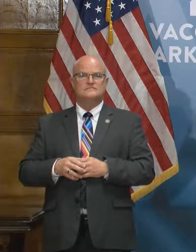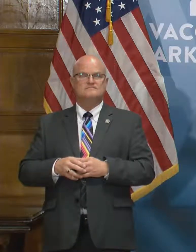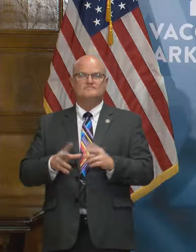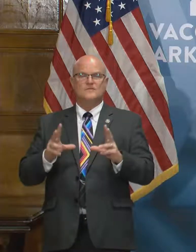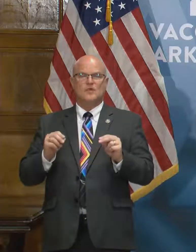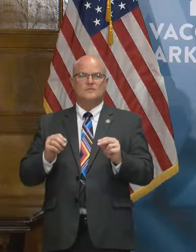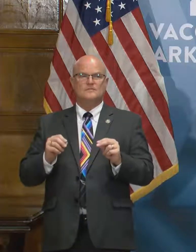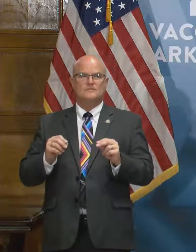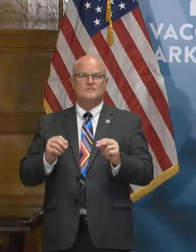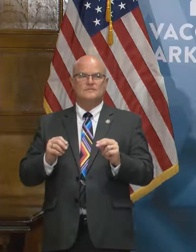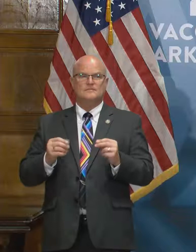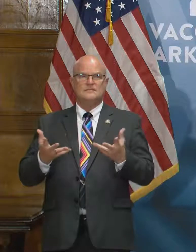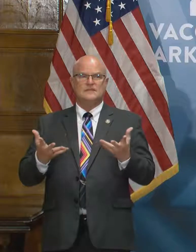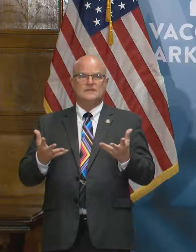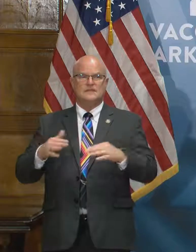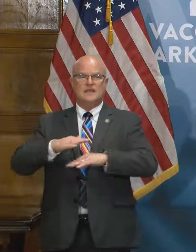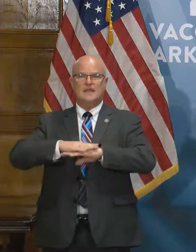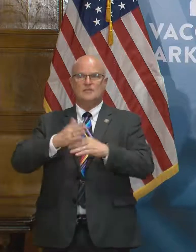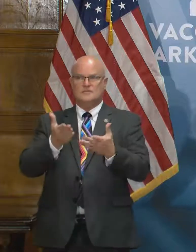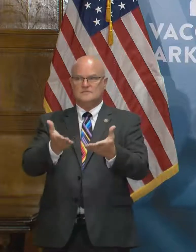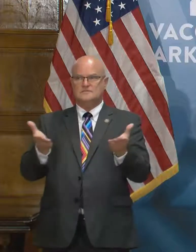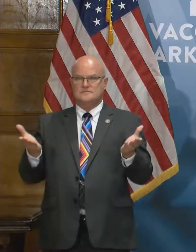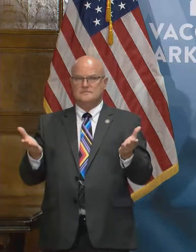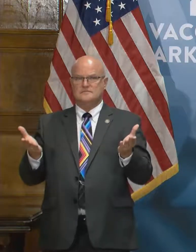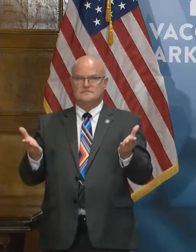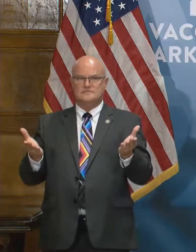Nope. Anything else here at the table?